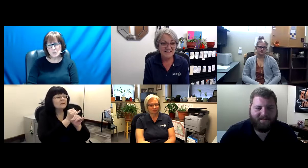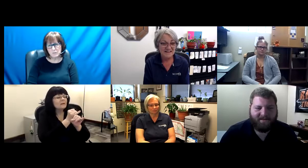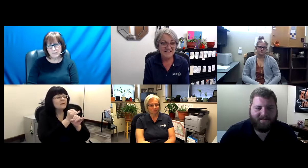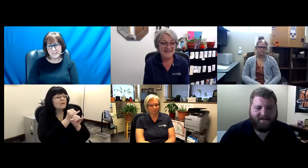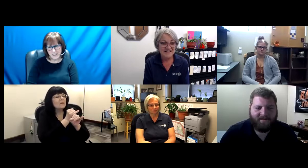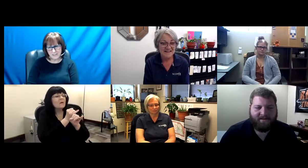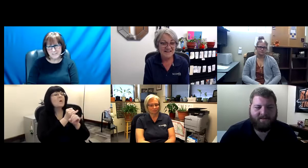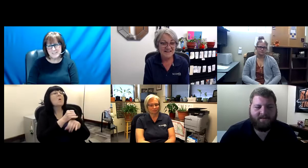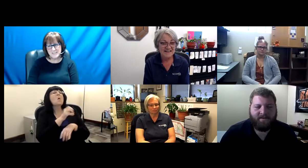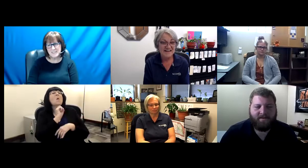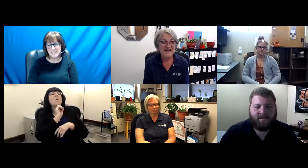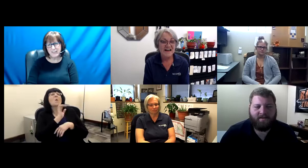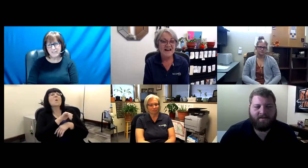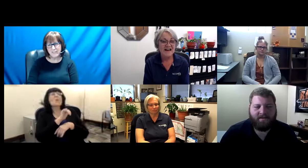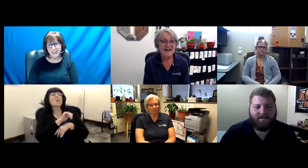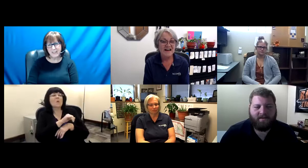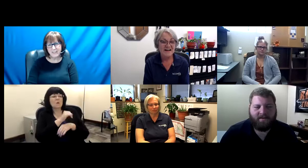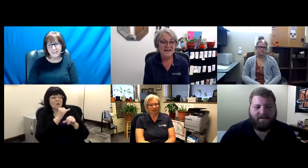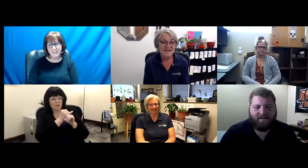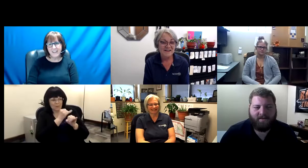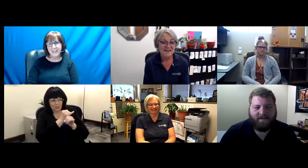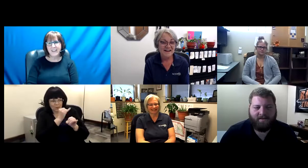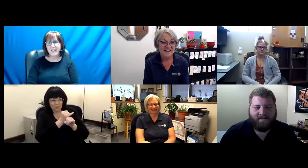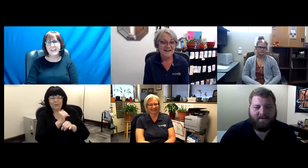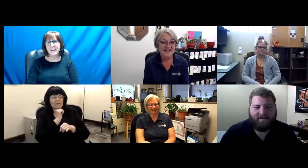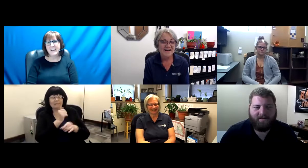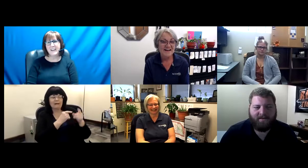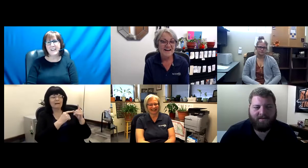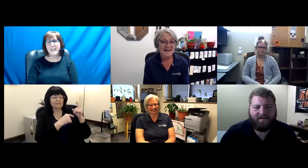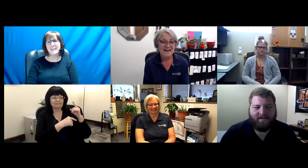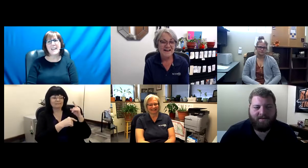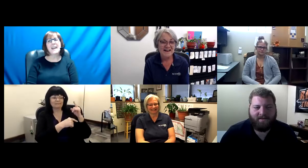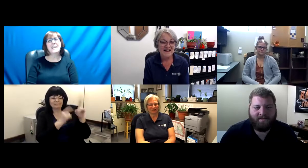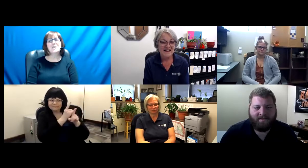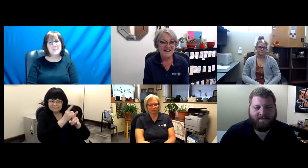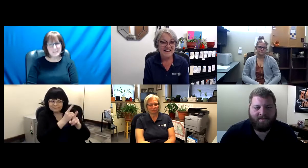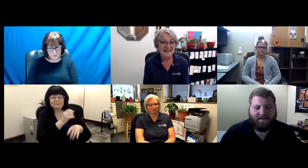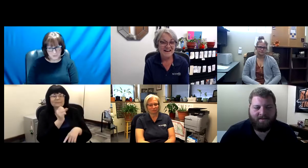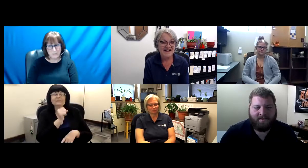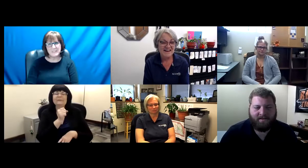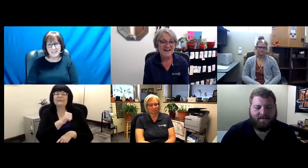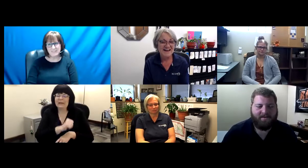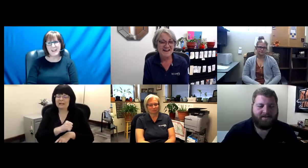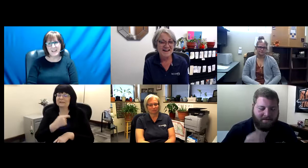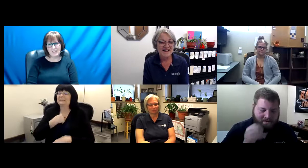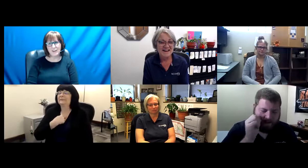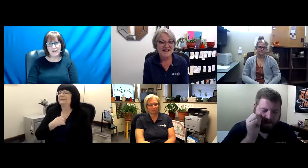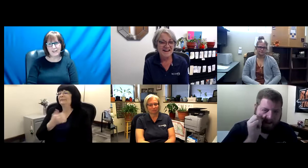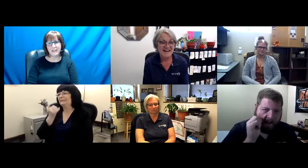the deaf? This is the sign for that? And you mean a school for the deaf, not alcohol, right? And I was